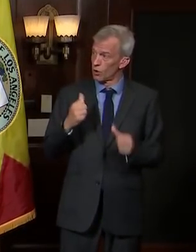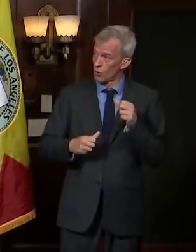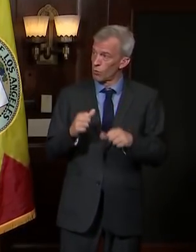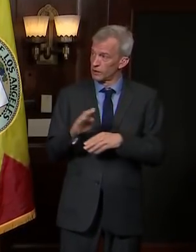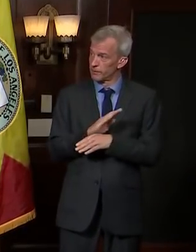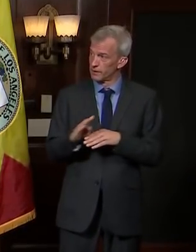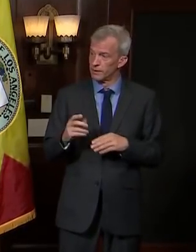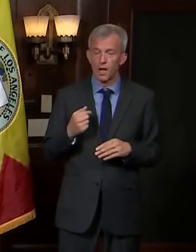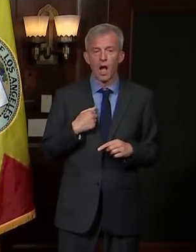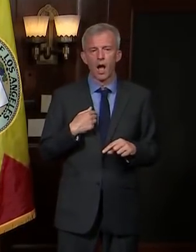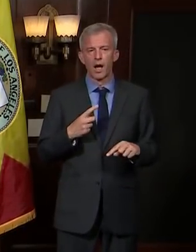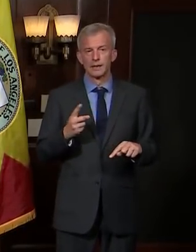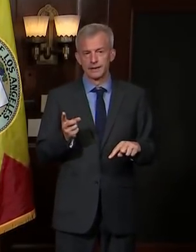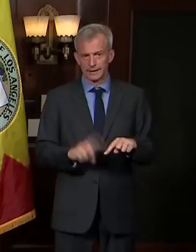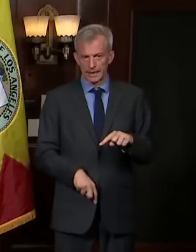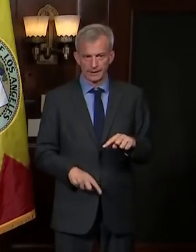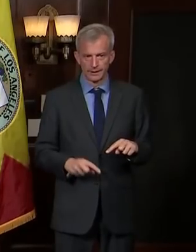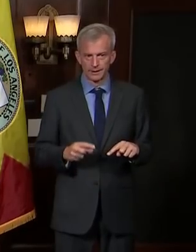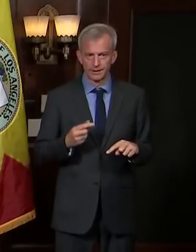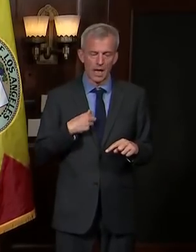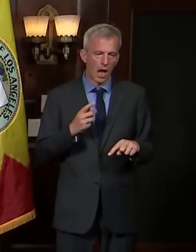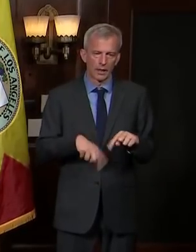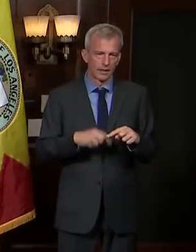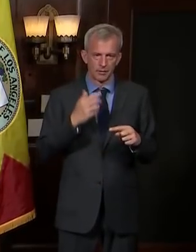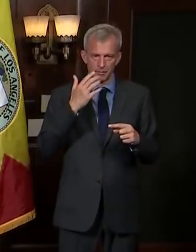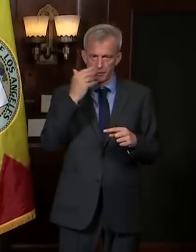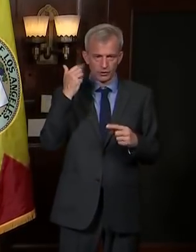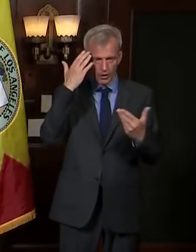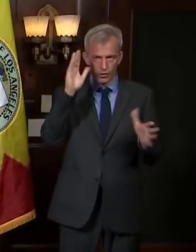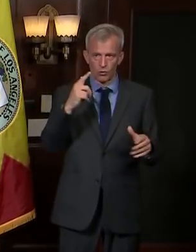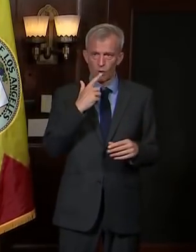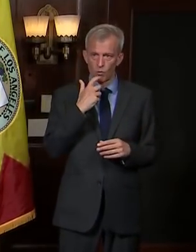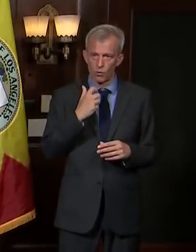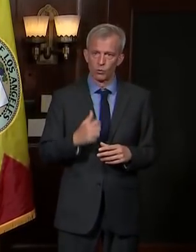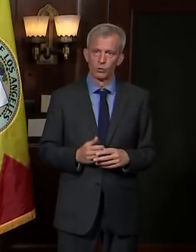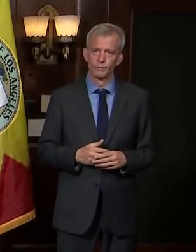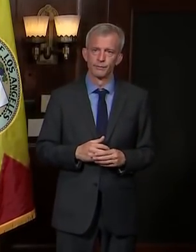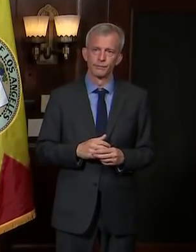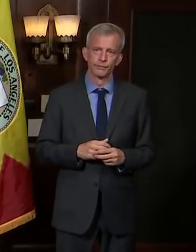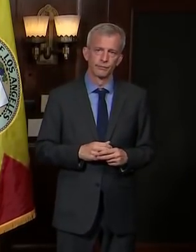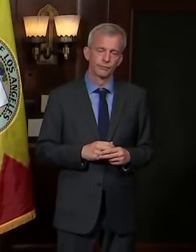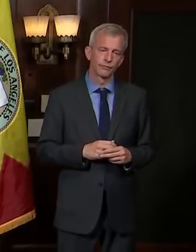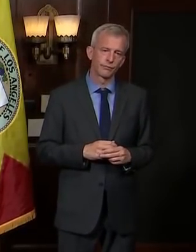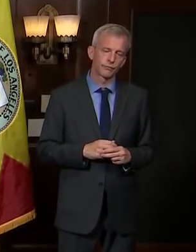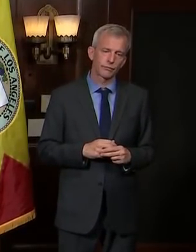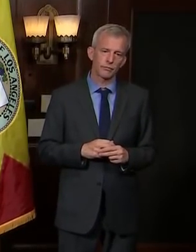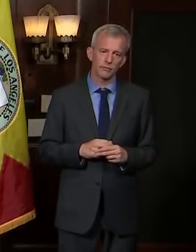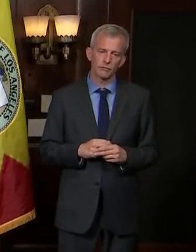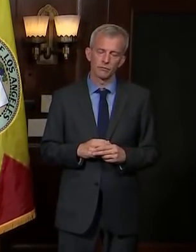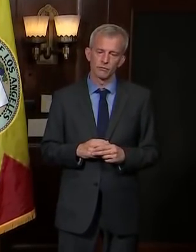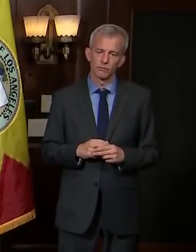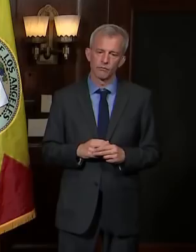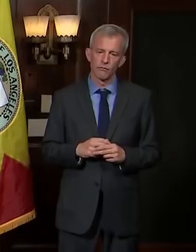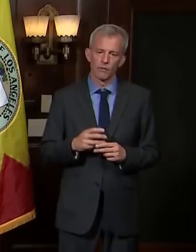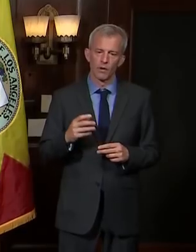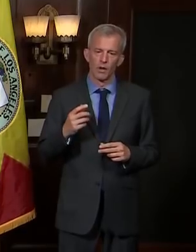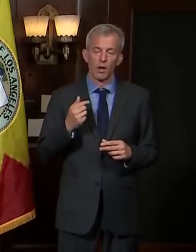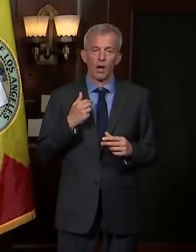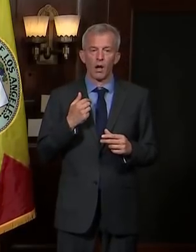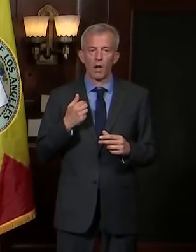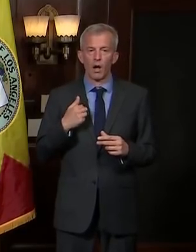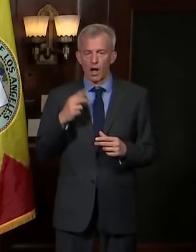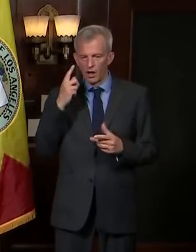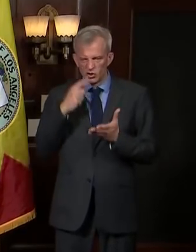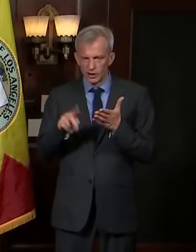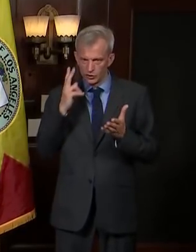can't, and I'll check whether I'm able to. I can't because I don't know them offhand. I'll check whether or not that can be shared. And we certainly want people